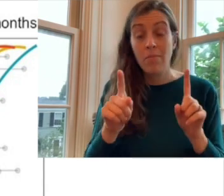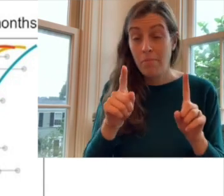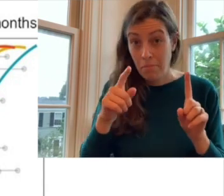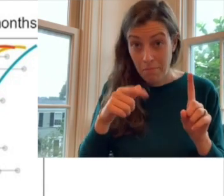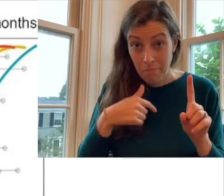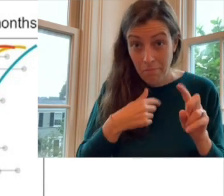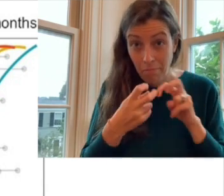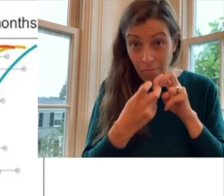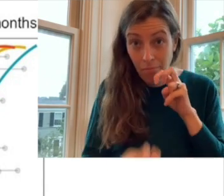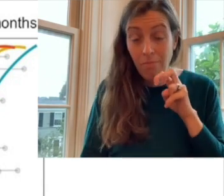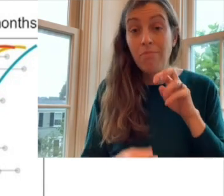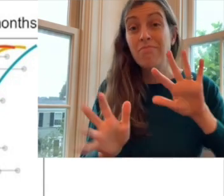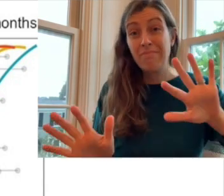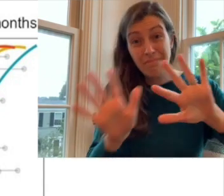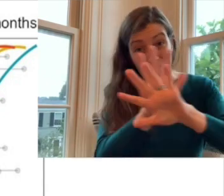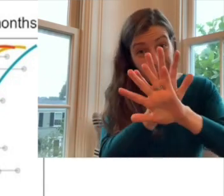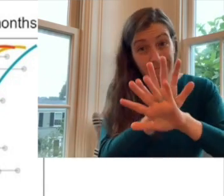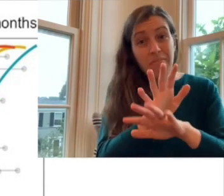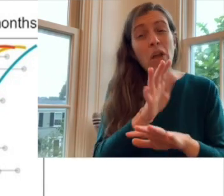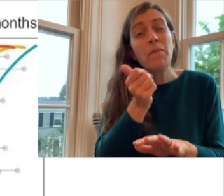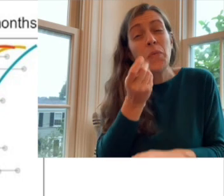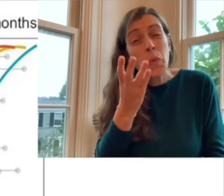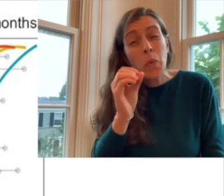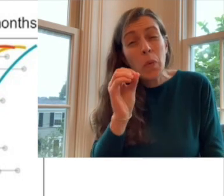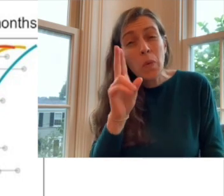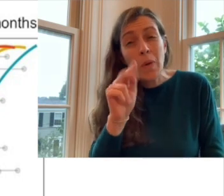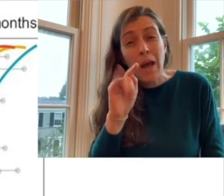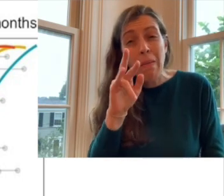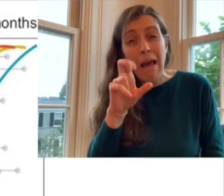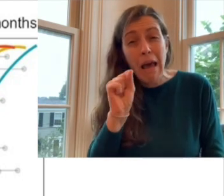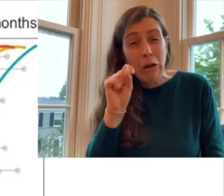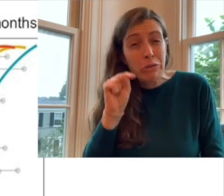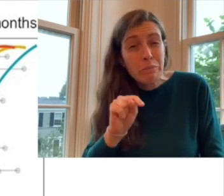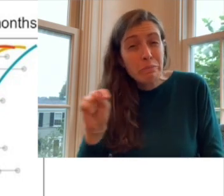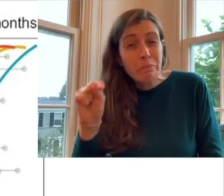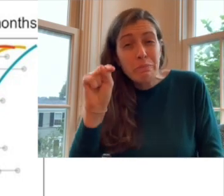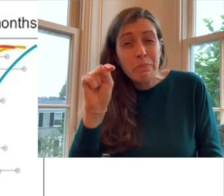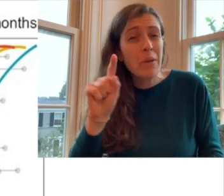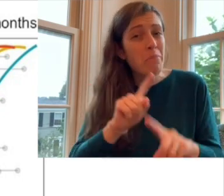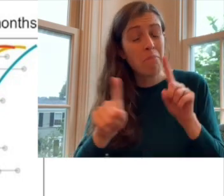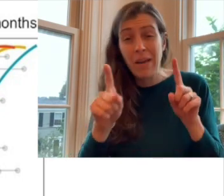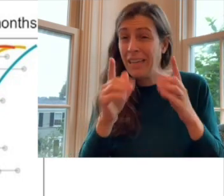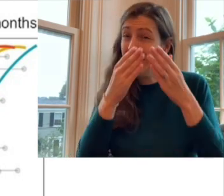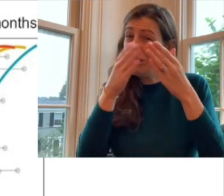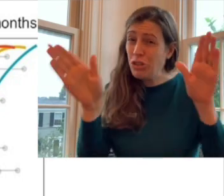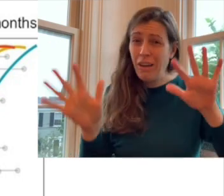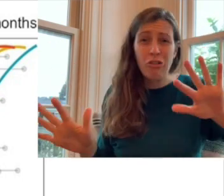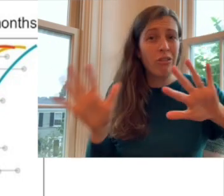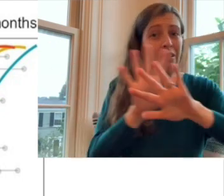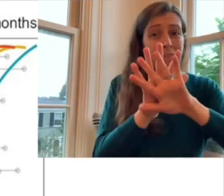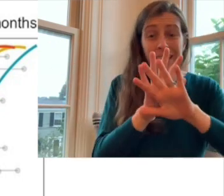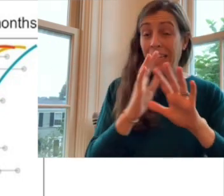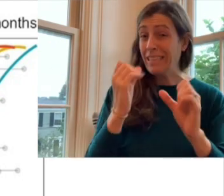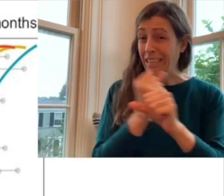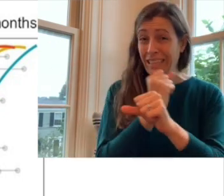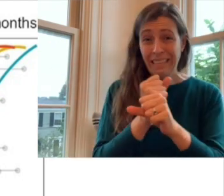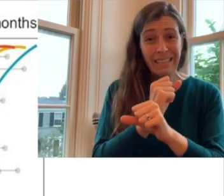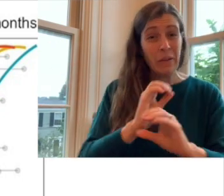shift where some of these kids aren't in the average range. And yet what we see is that the distribution